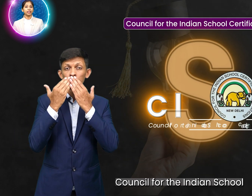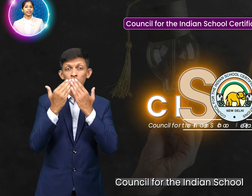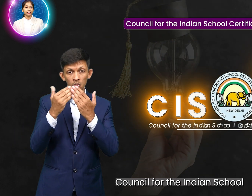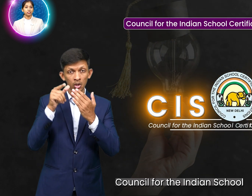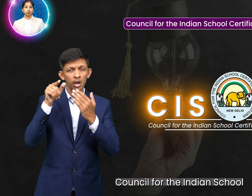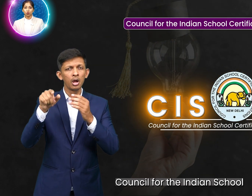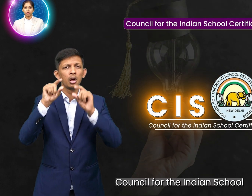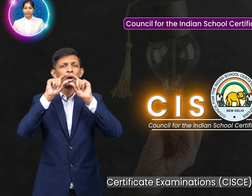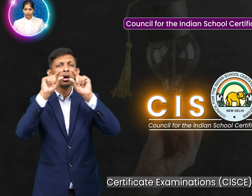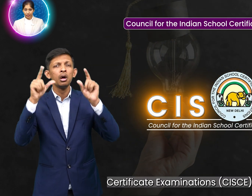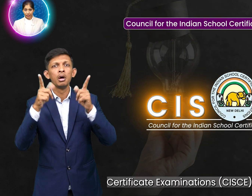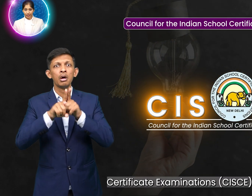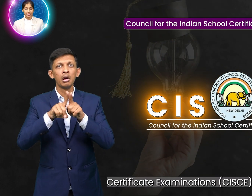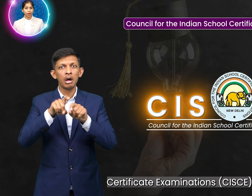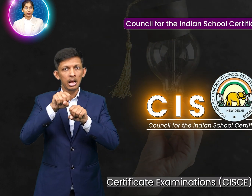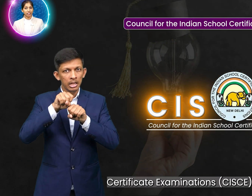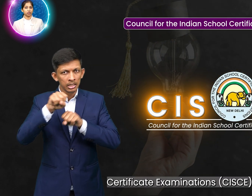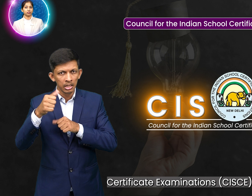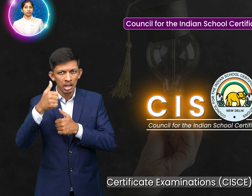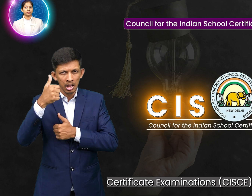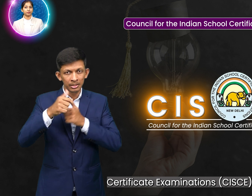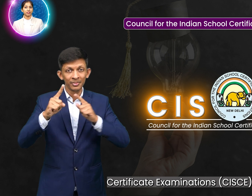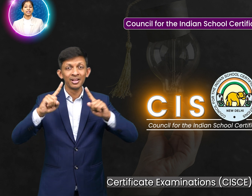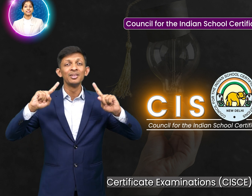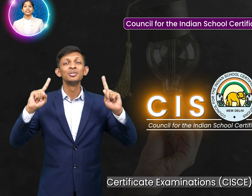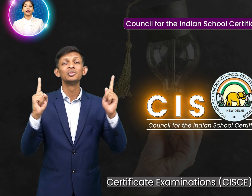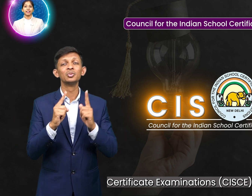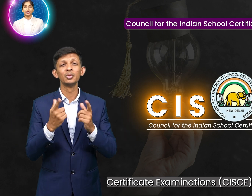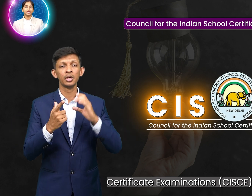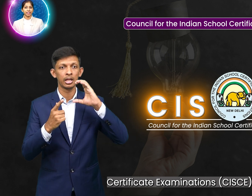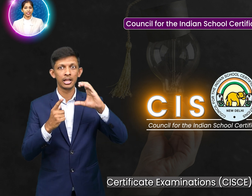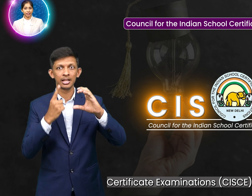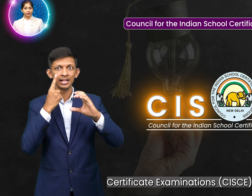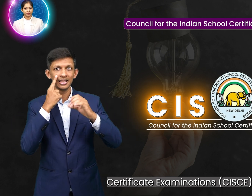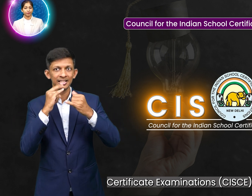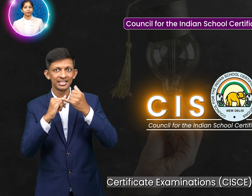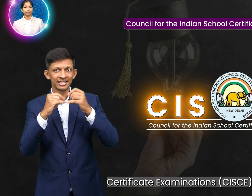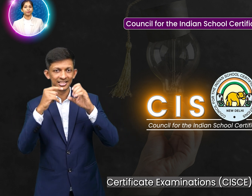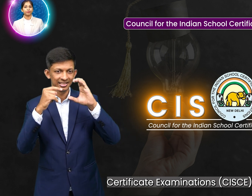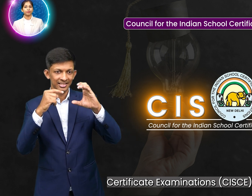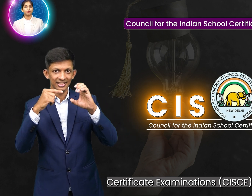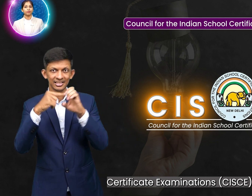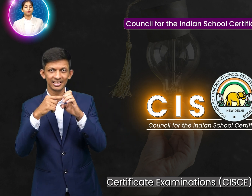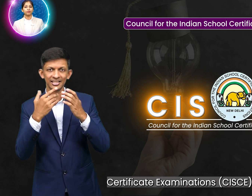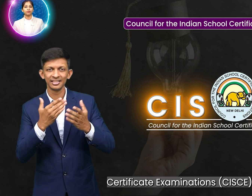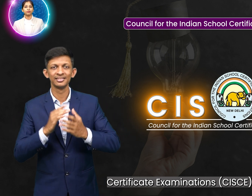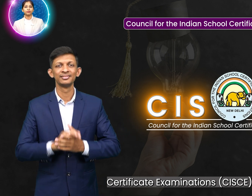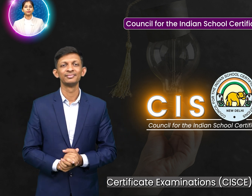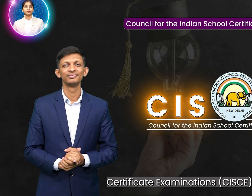Council for the Indian School Certificate Examinations, CISCE,